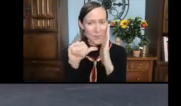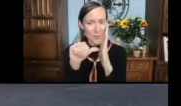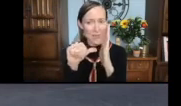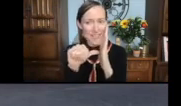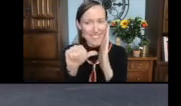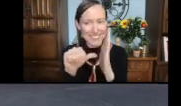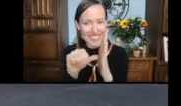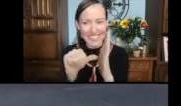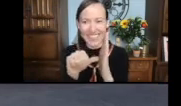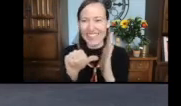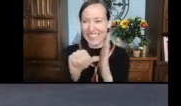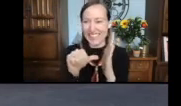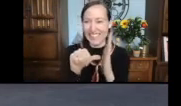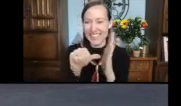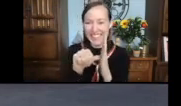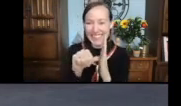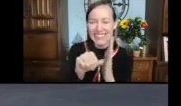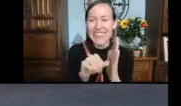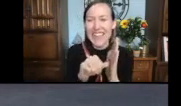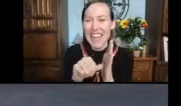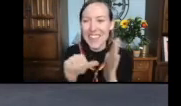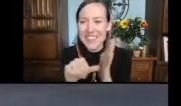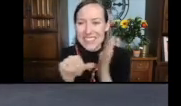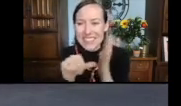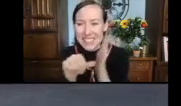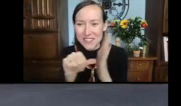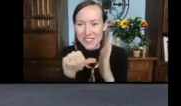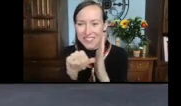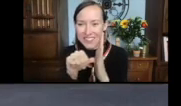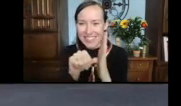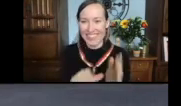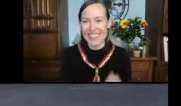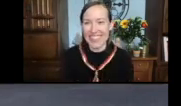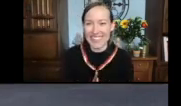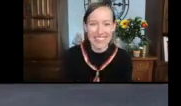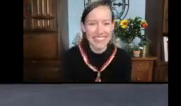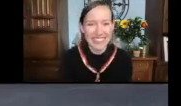You remember this one? And that means difficult.